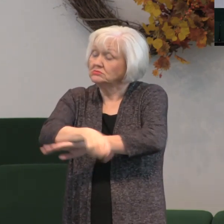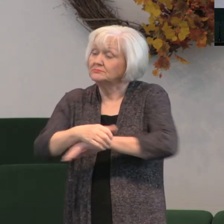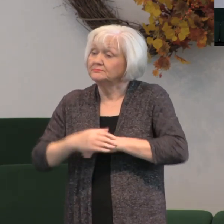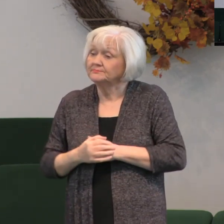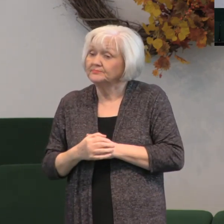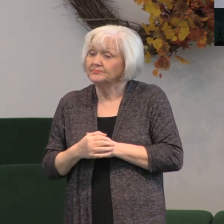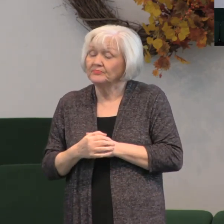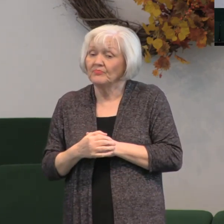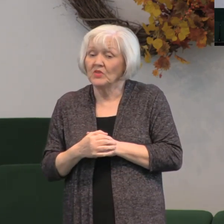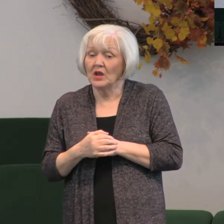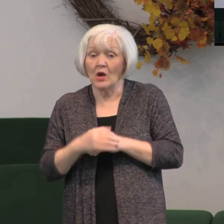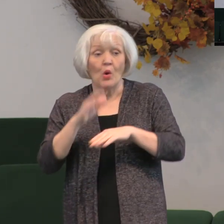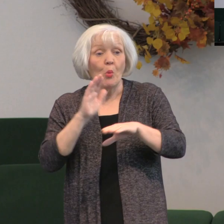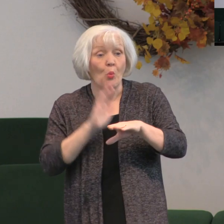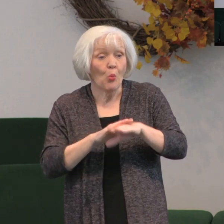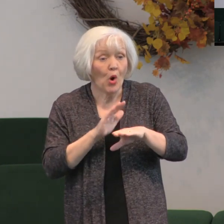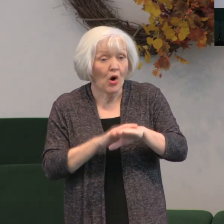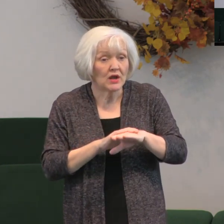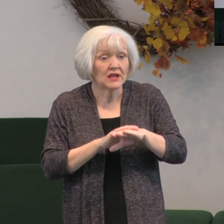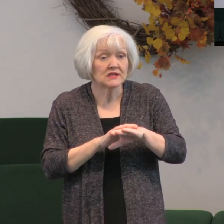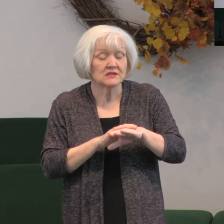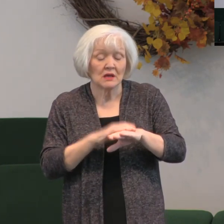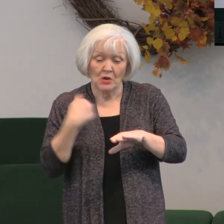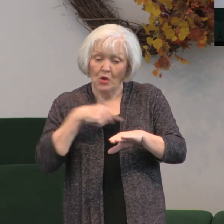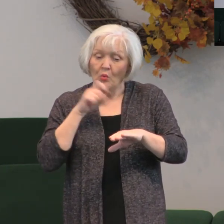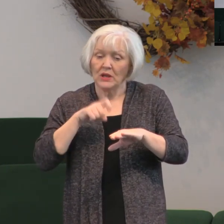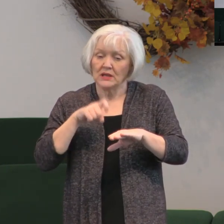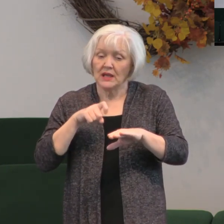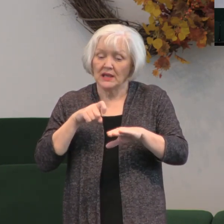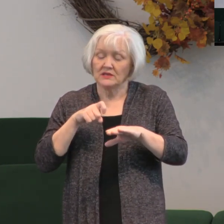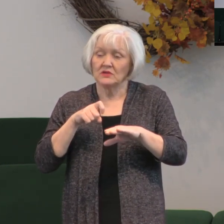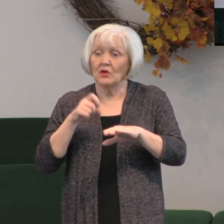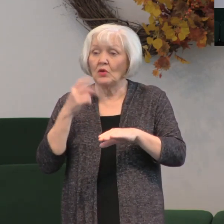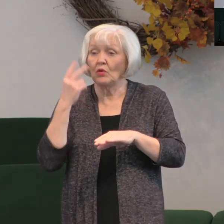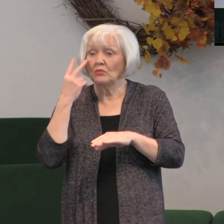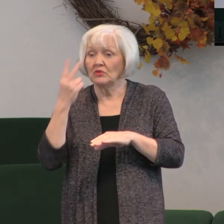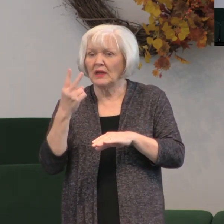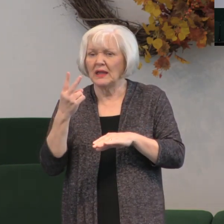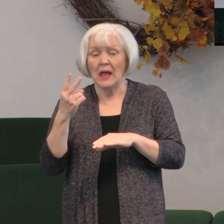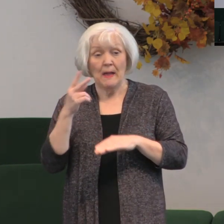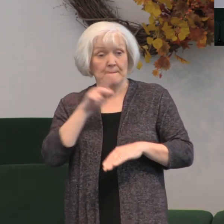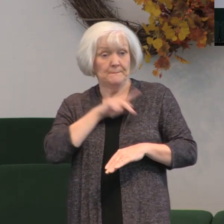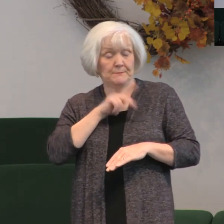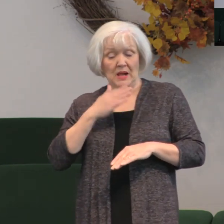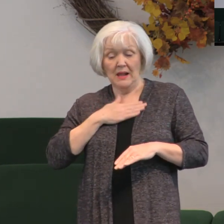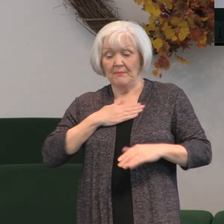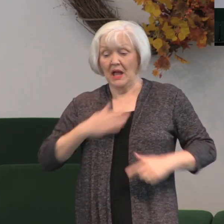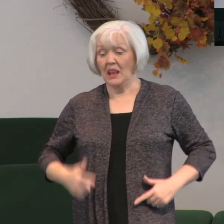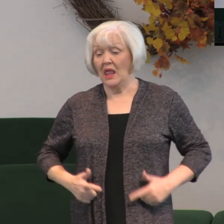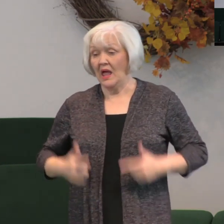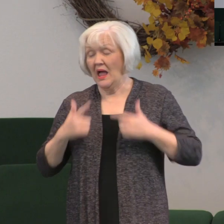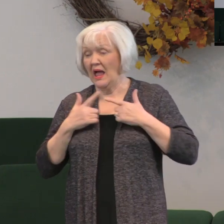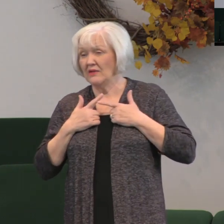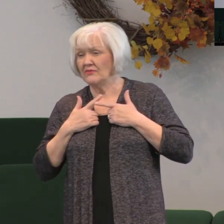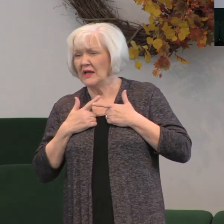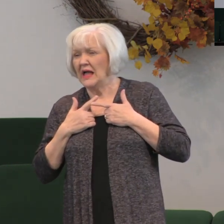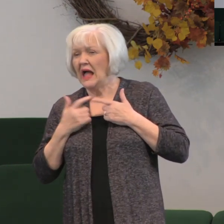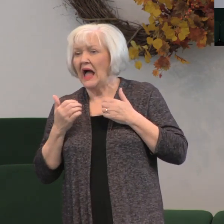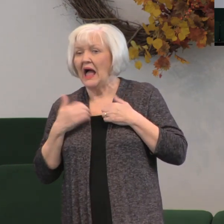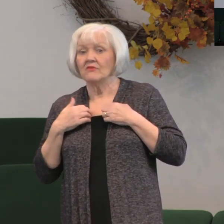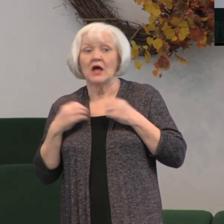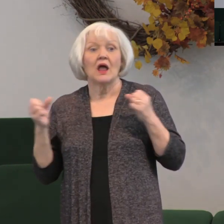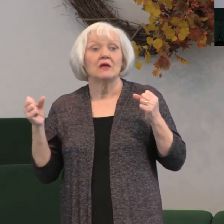There are a lot of warnings that we need to pay attention to. Personally, in my life, I would say I've had a fear of